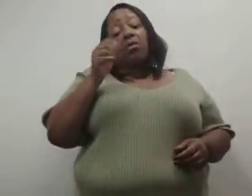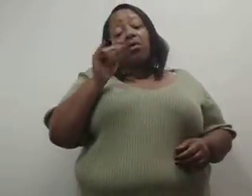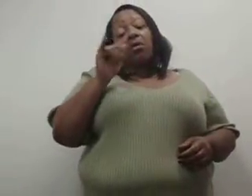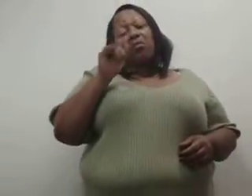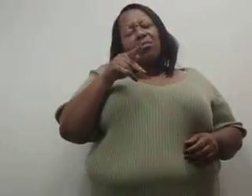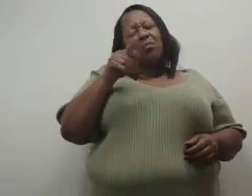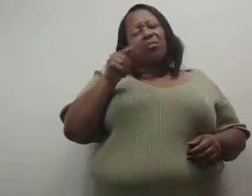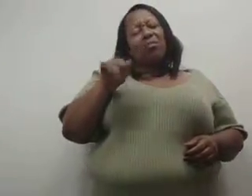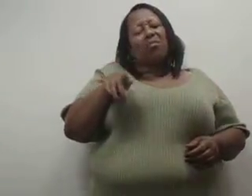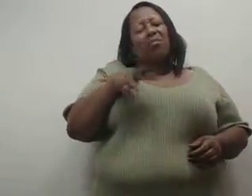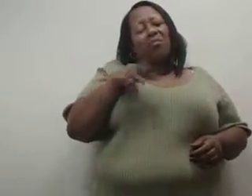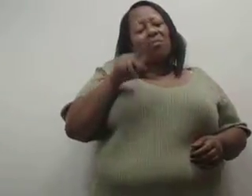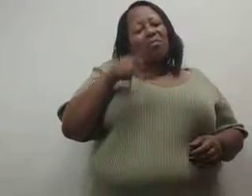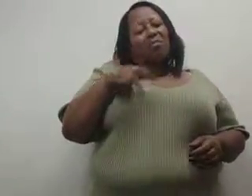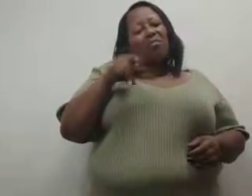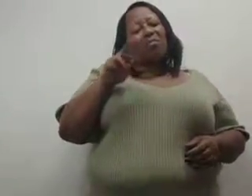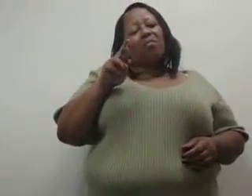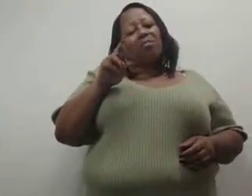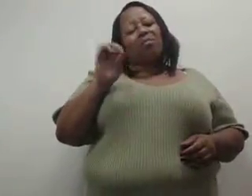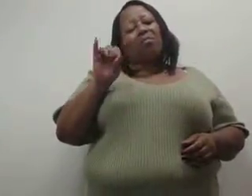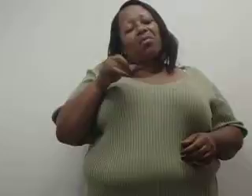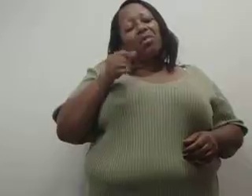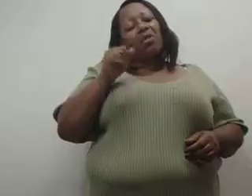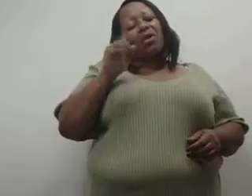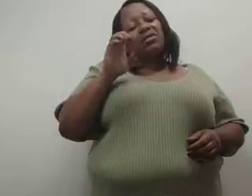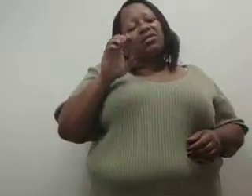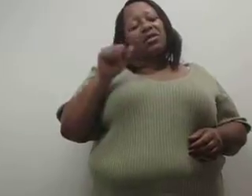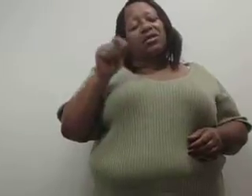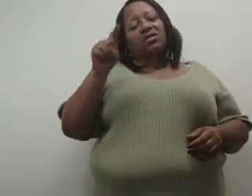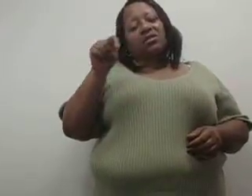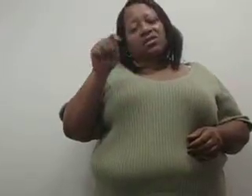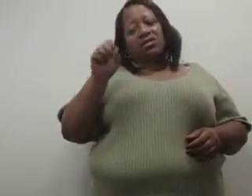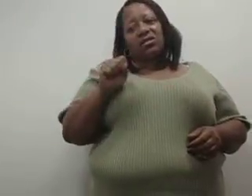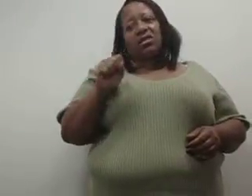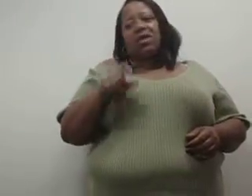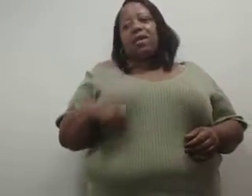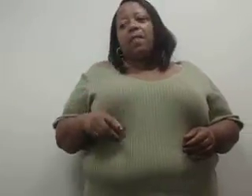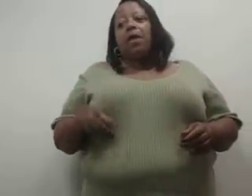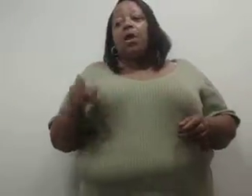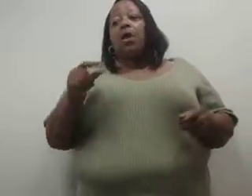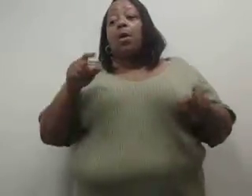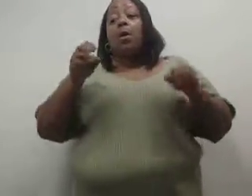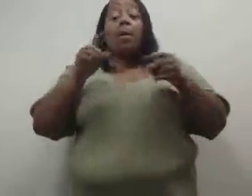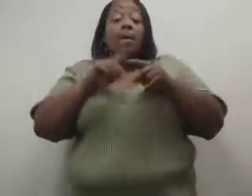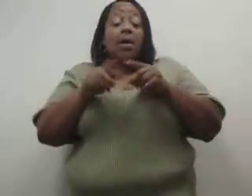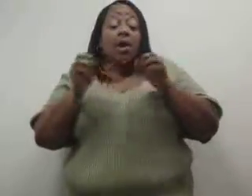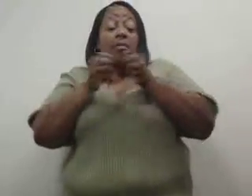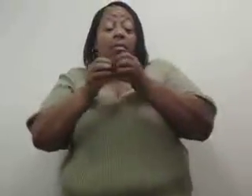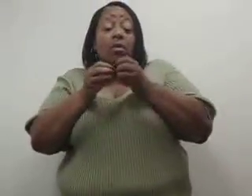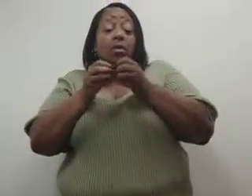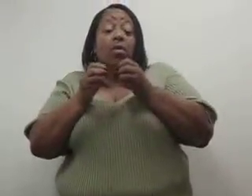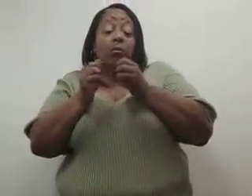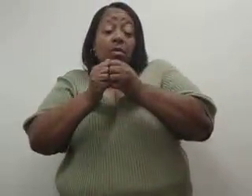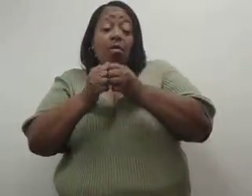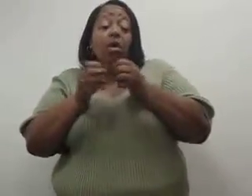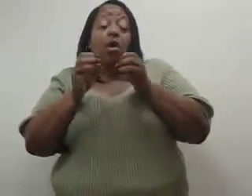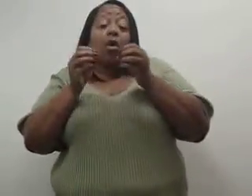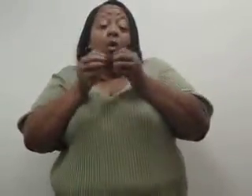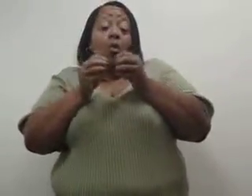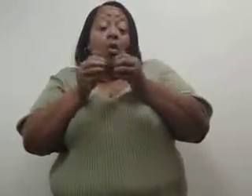And I have one more example that I use with a more advanced class. These tend to be sophomore